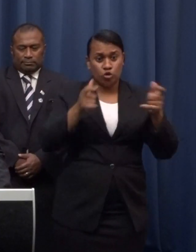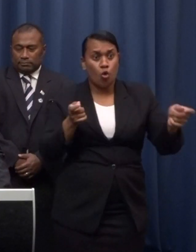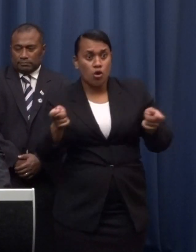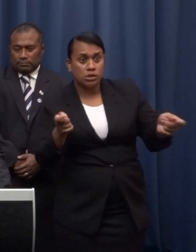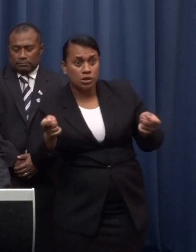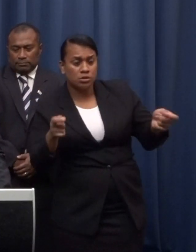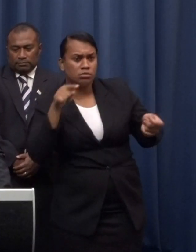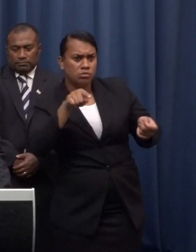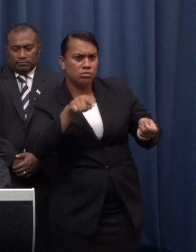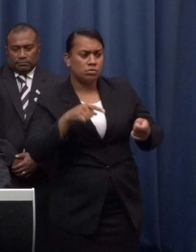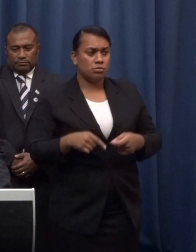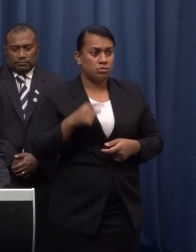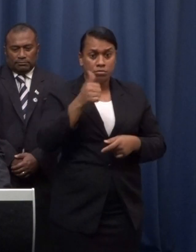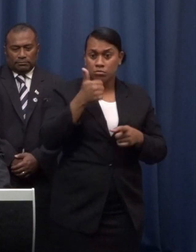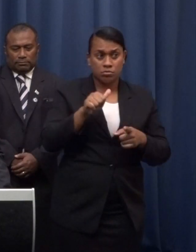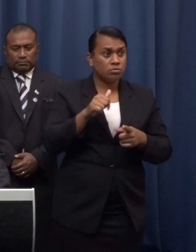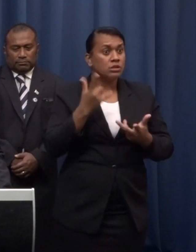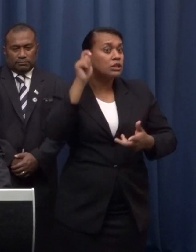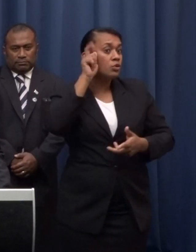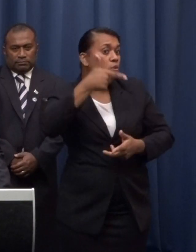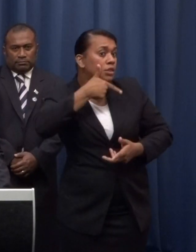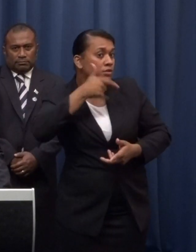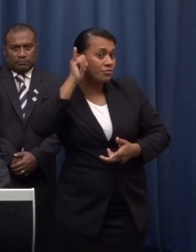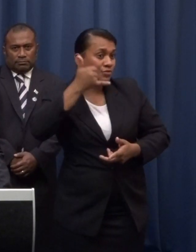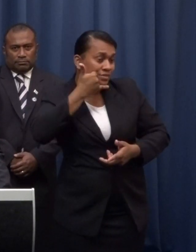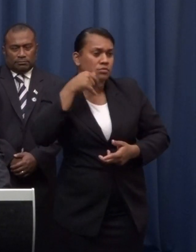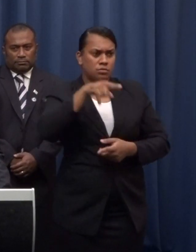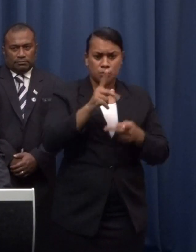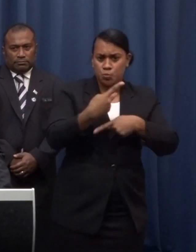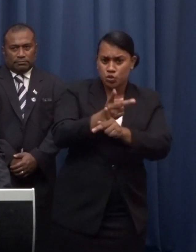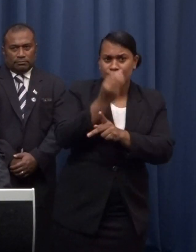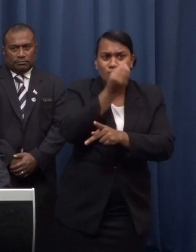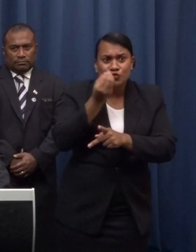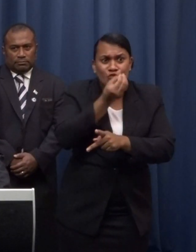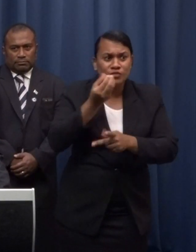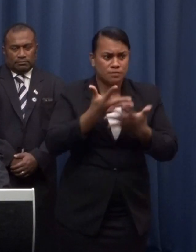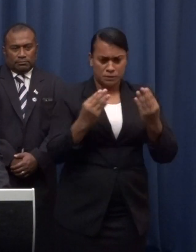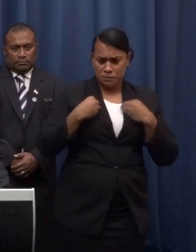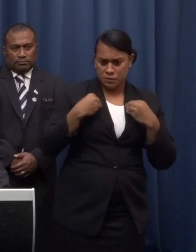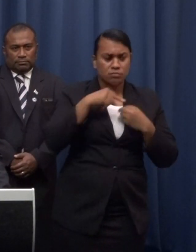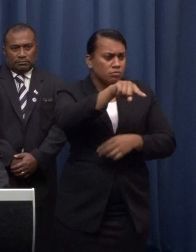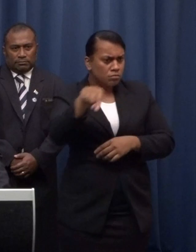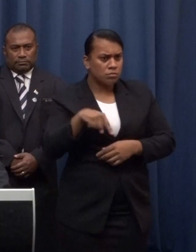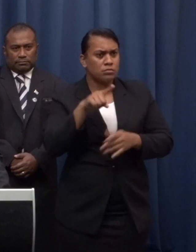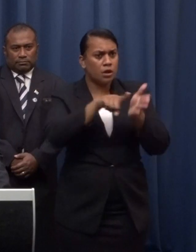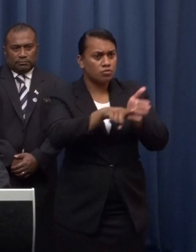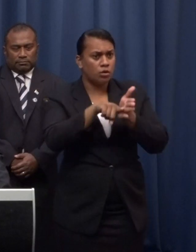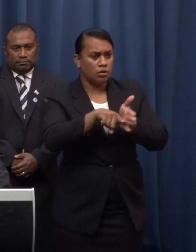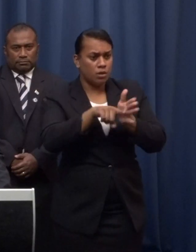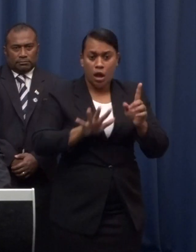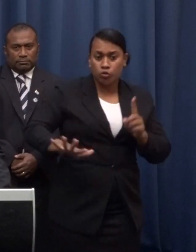telecommunication services, food and sanitary manufacturing plants, which of course there are food manufacturing plants in the Lautoka area. For